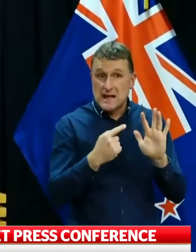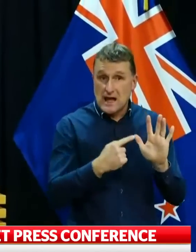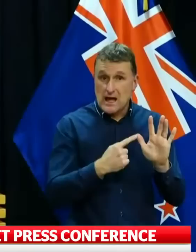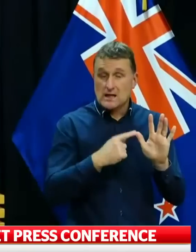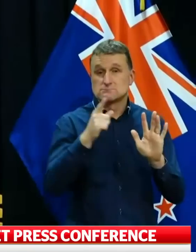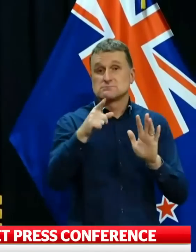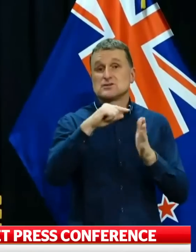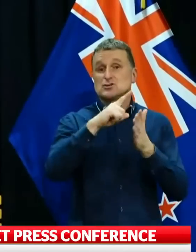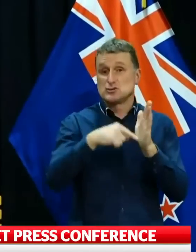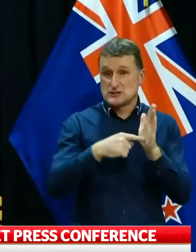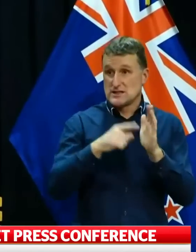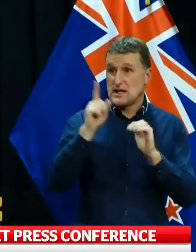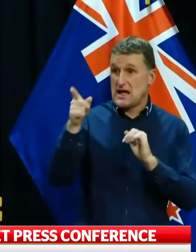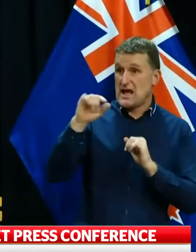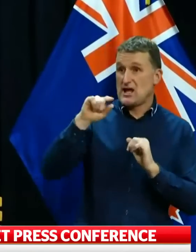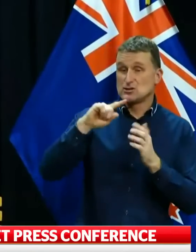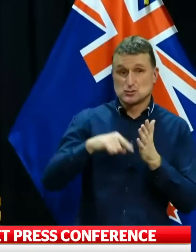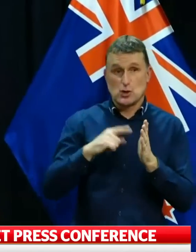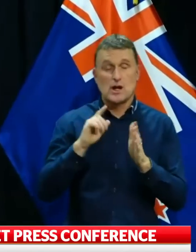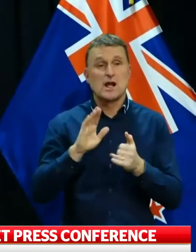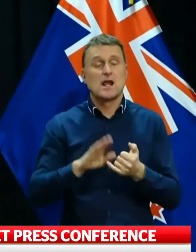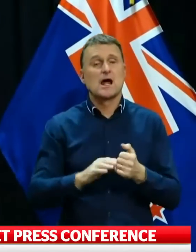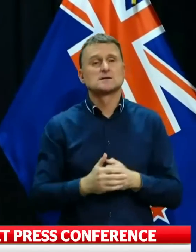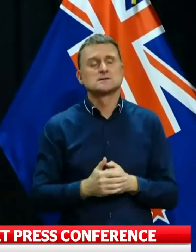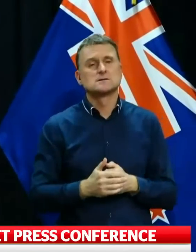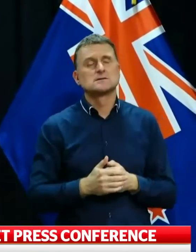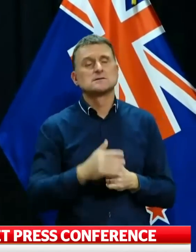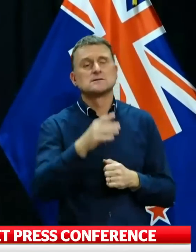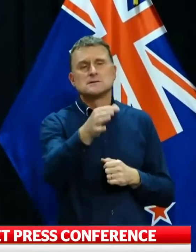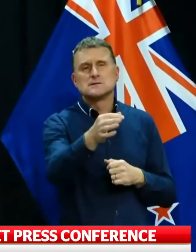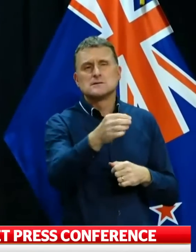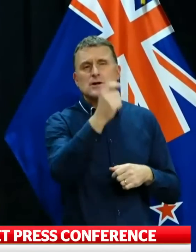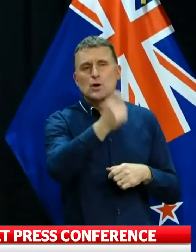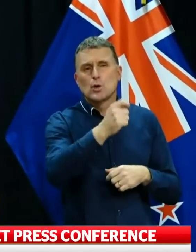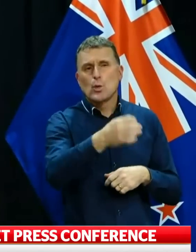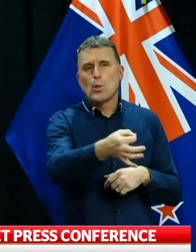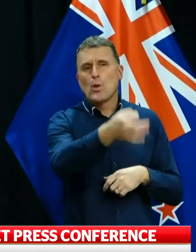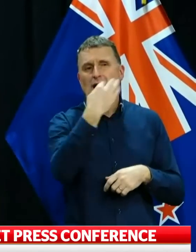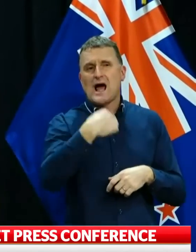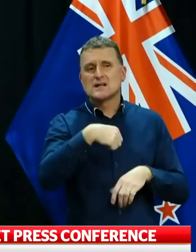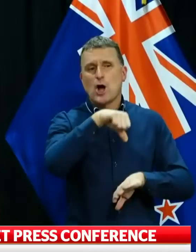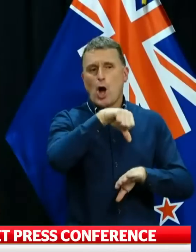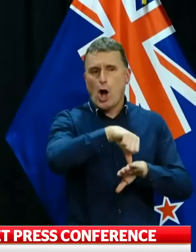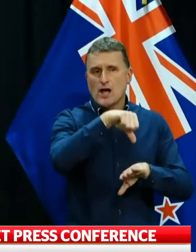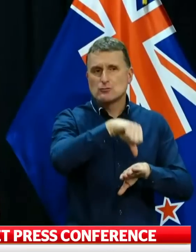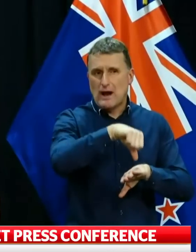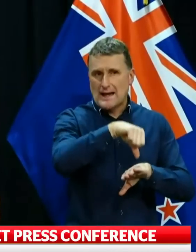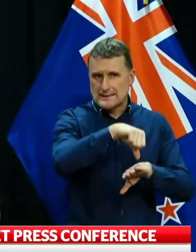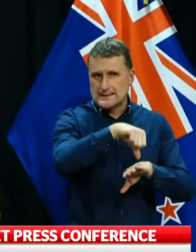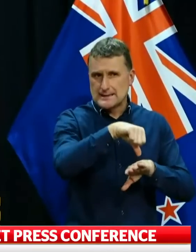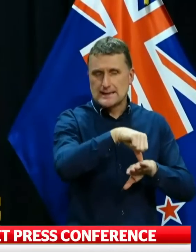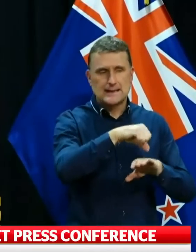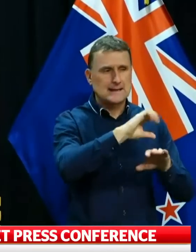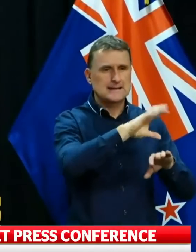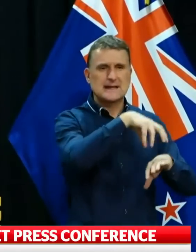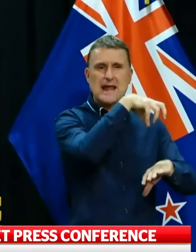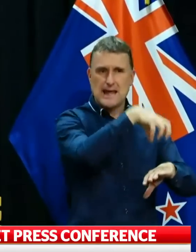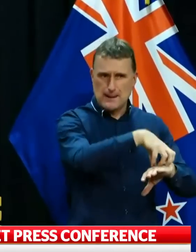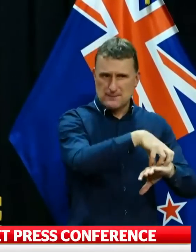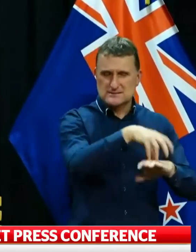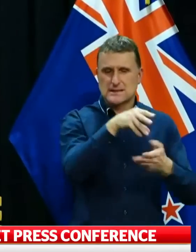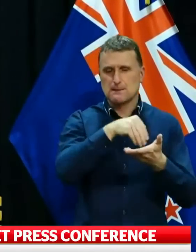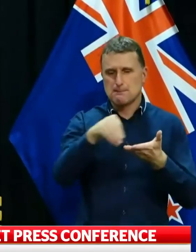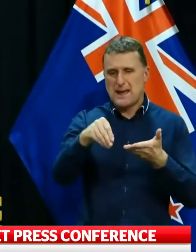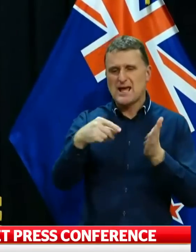John. Thank you. Court has ordered the Iranian embassy here to pay a tradie more than $250,000 for unpaid work, but